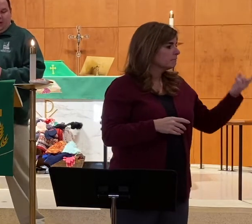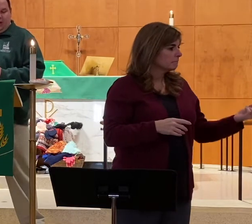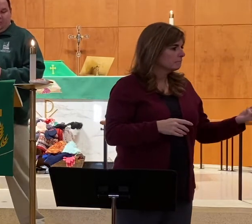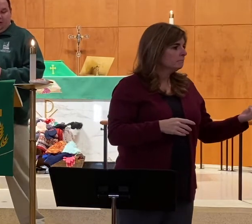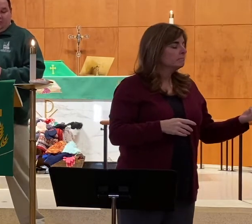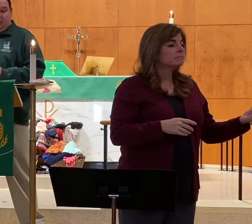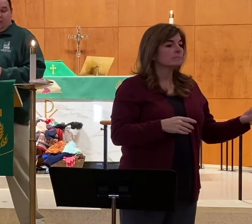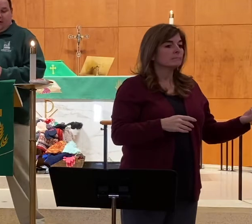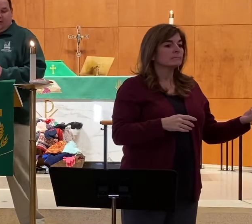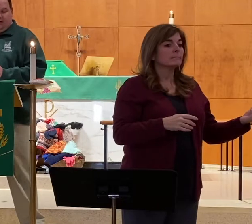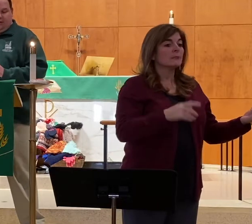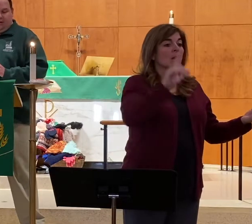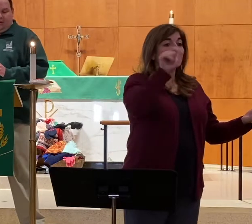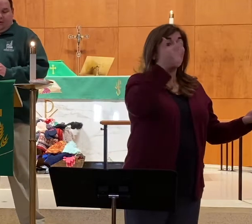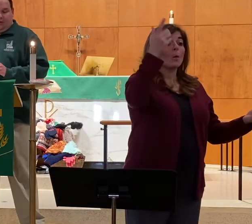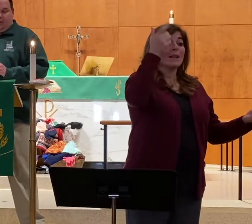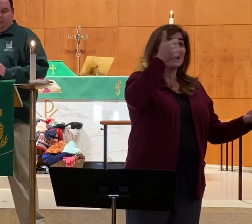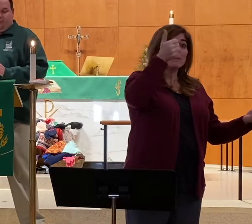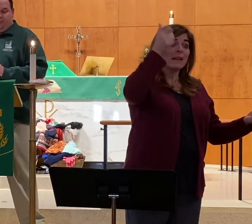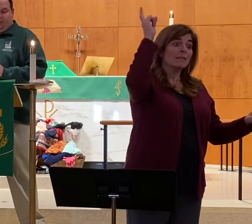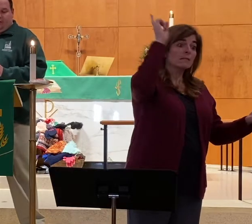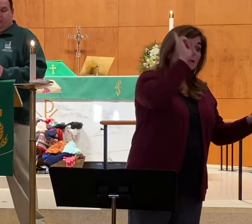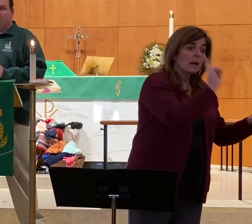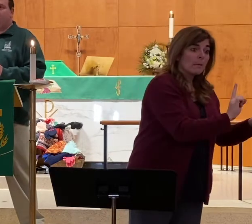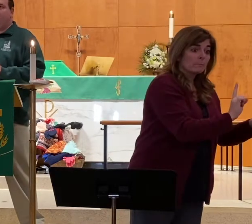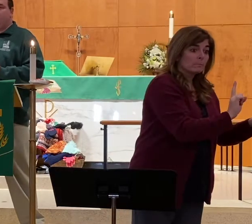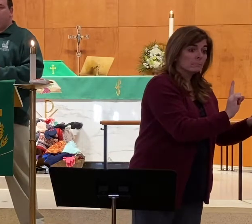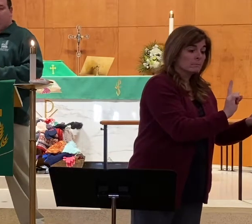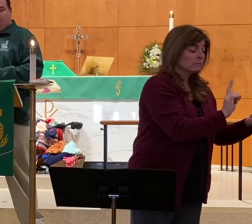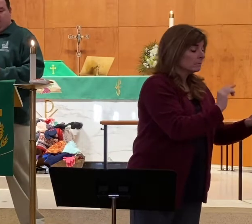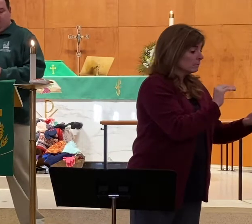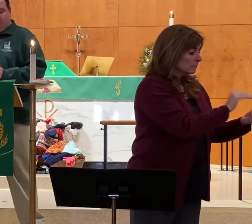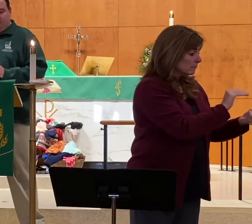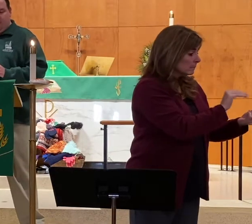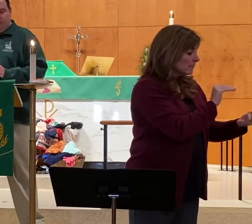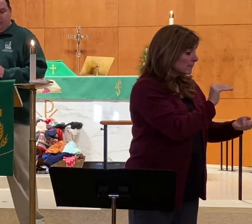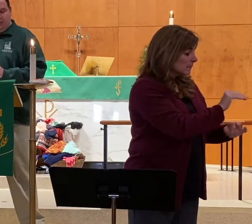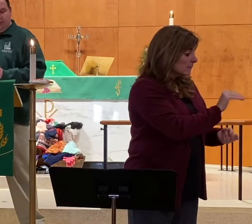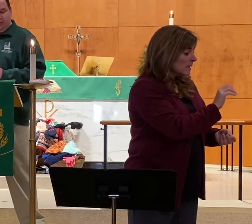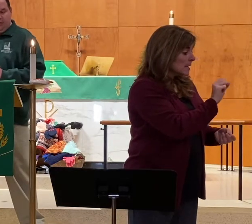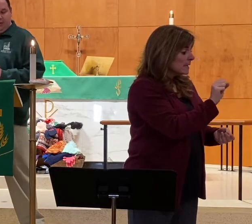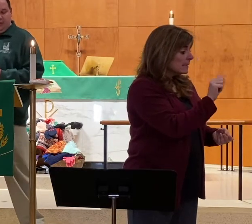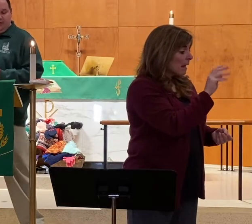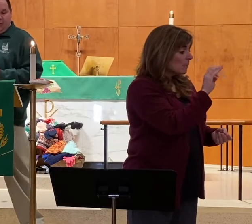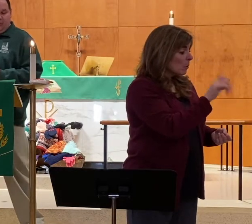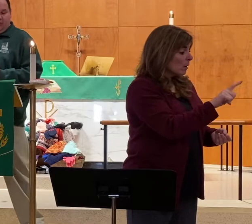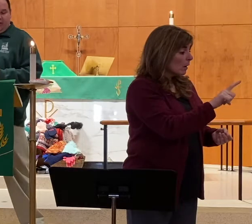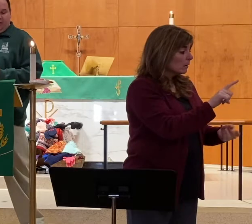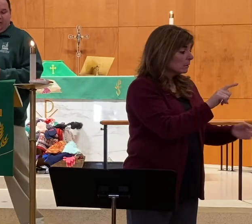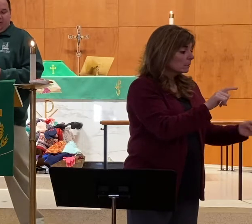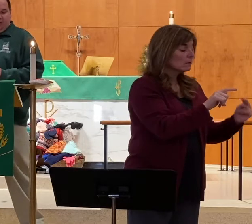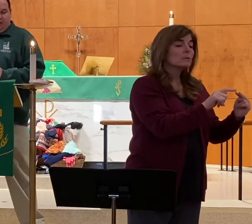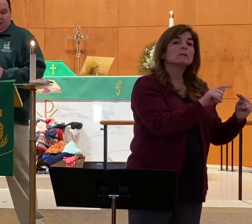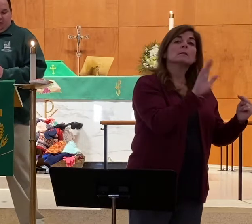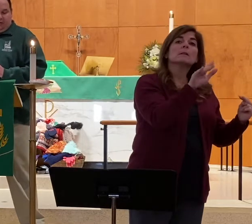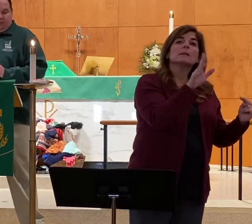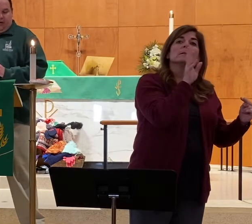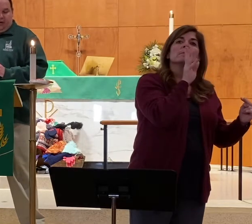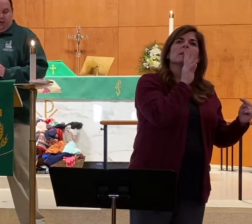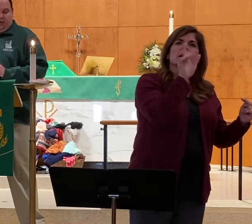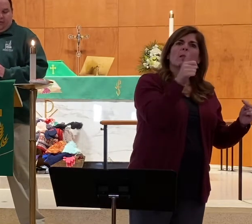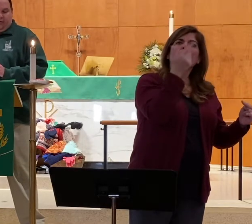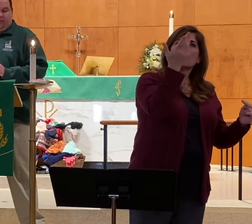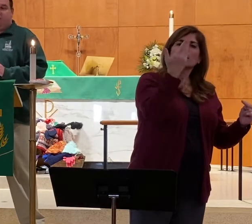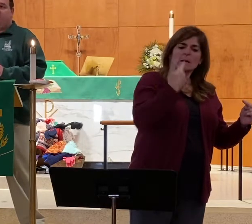Lord came and stood there, calling as before, "Samuel, Samuel." And Samuel said,